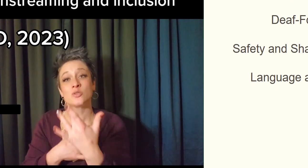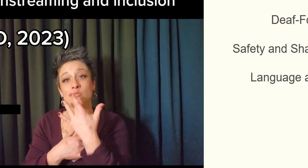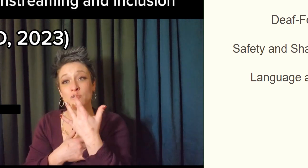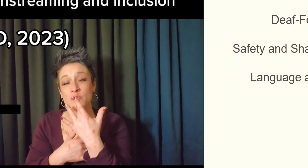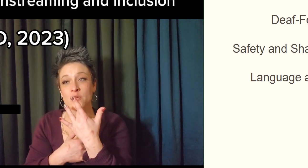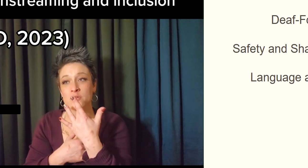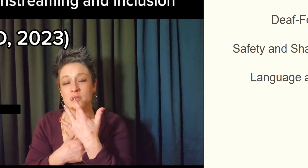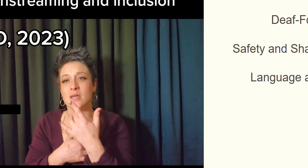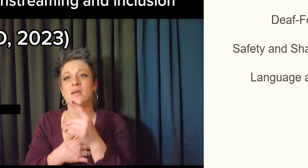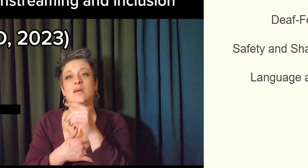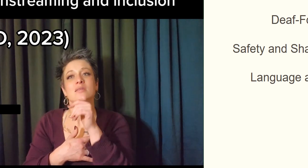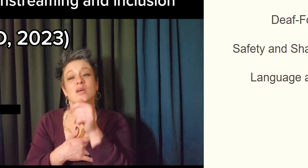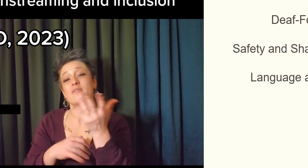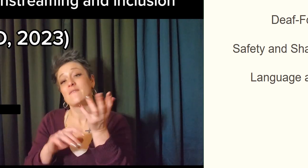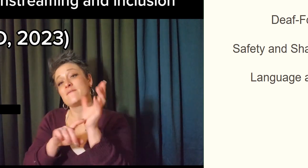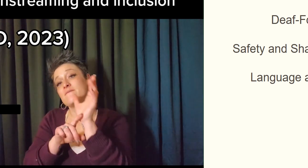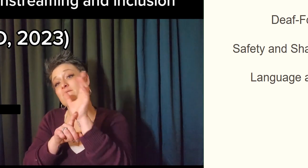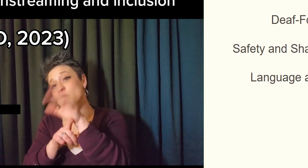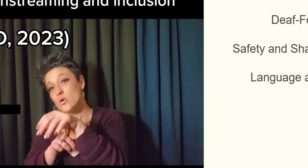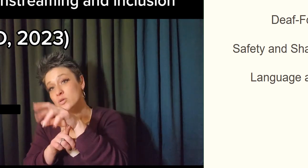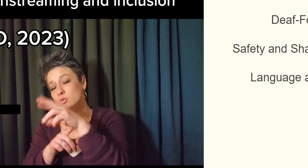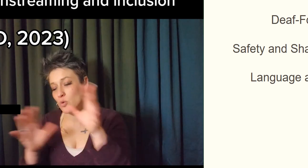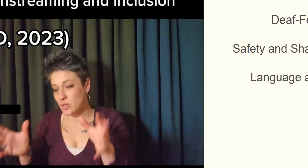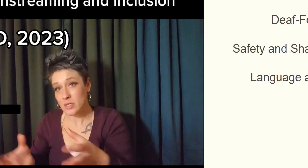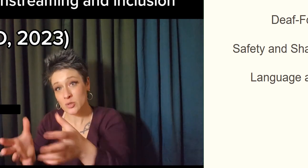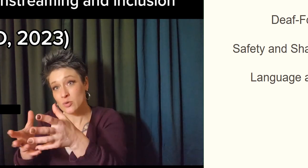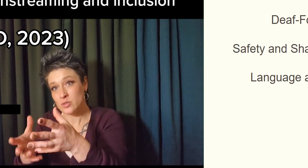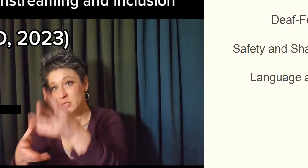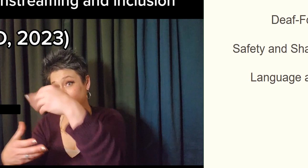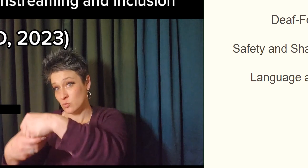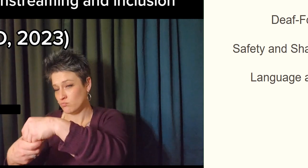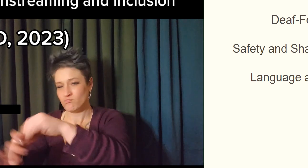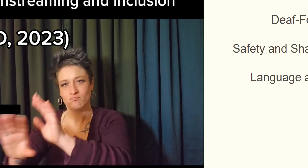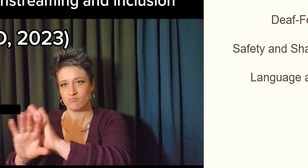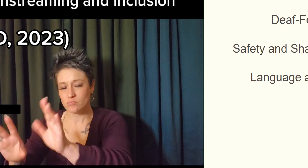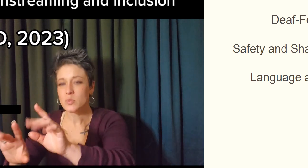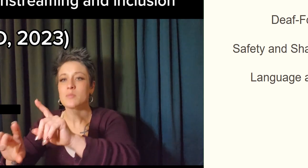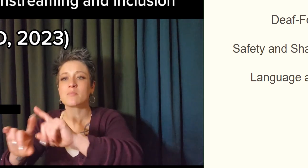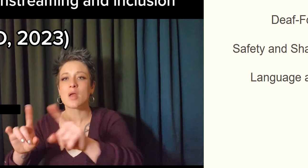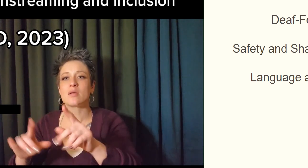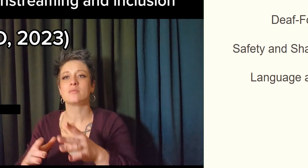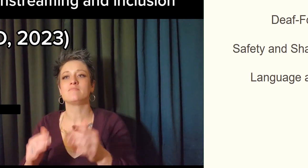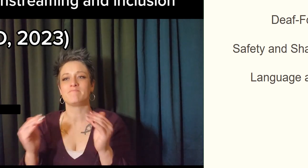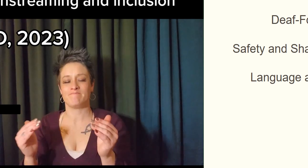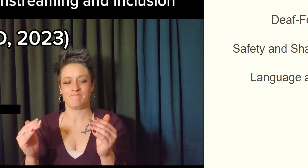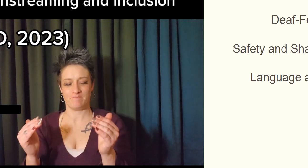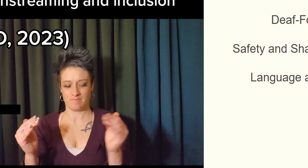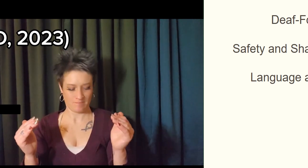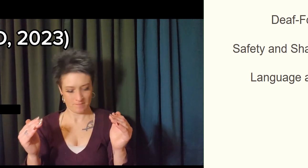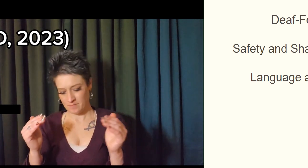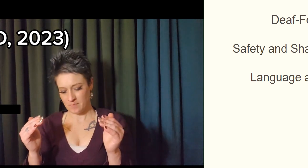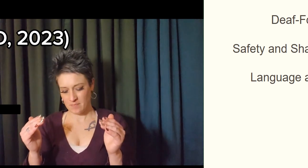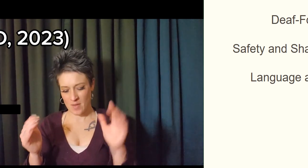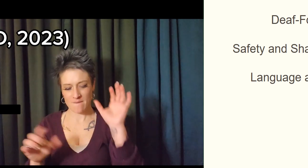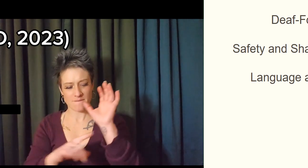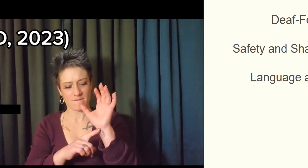That's why deaf education tends to prefer not forced mainstreaming and inclusion,